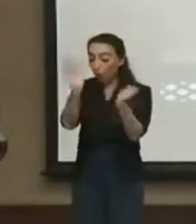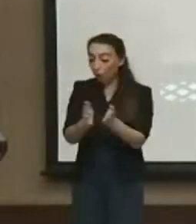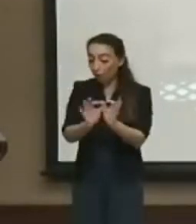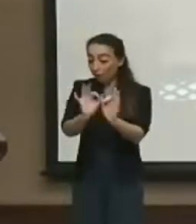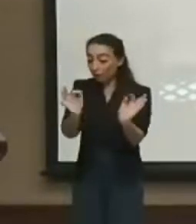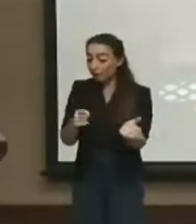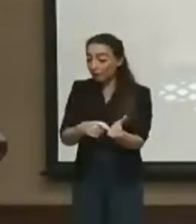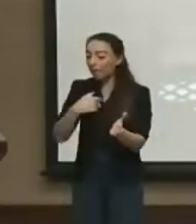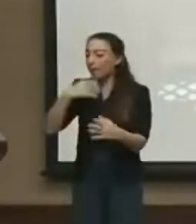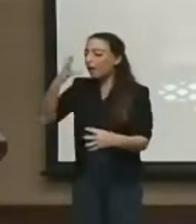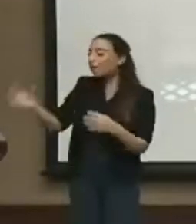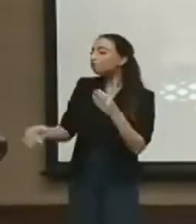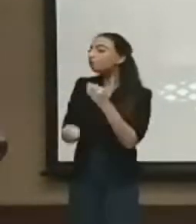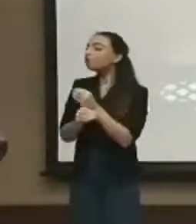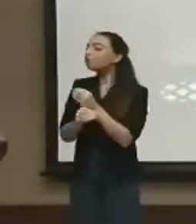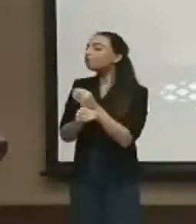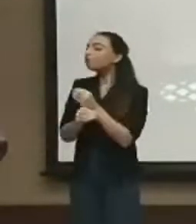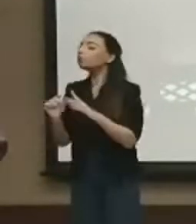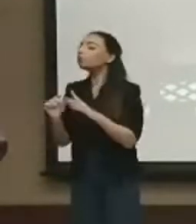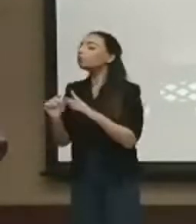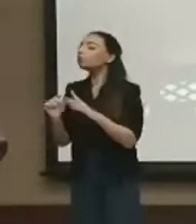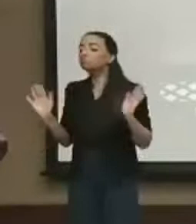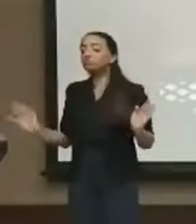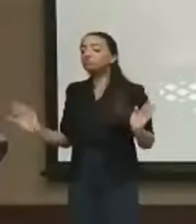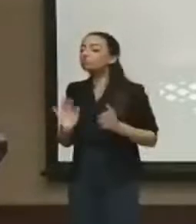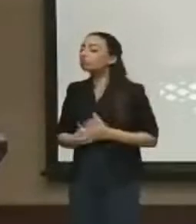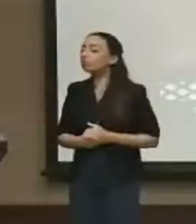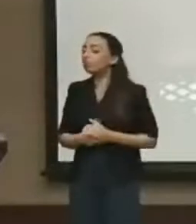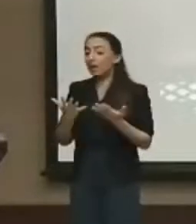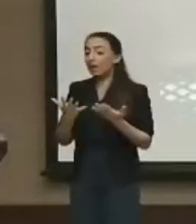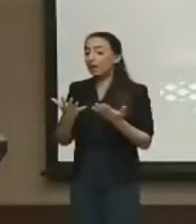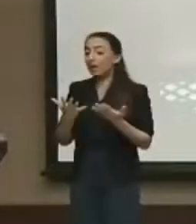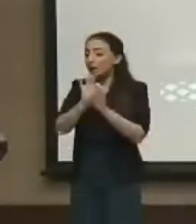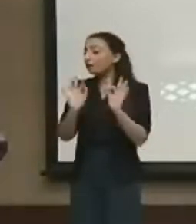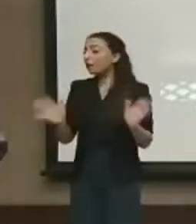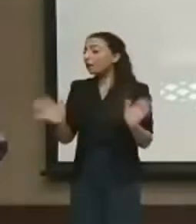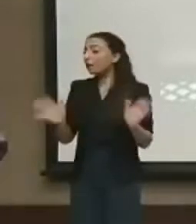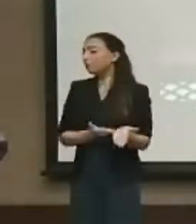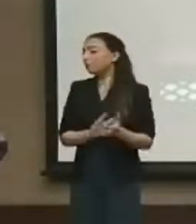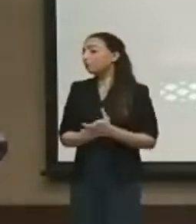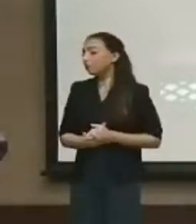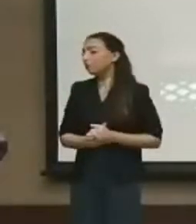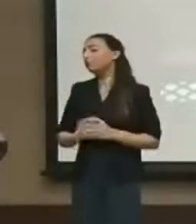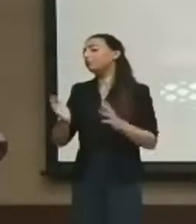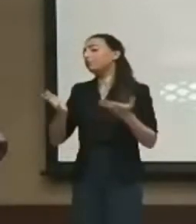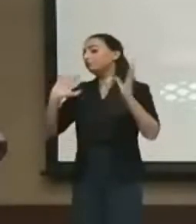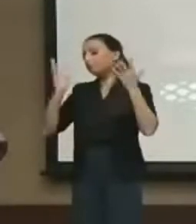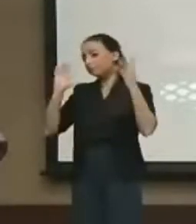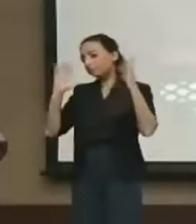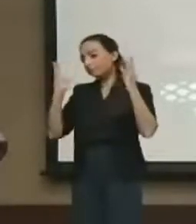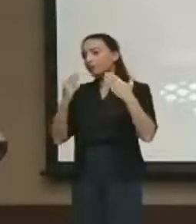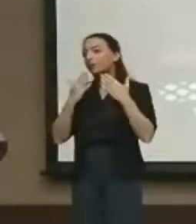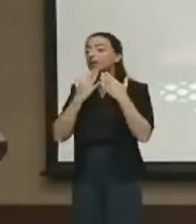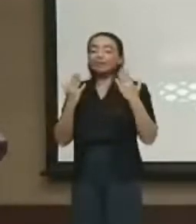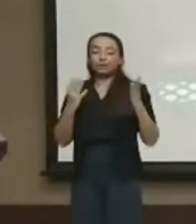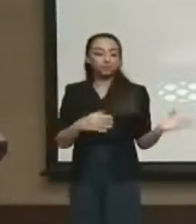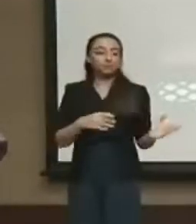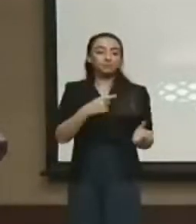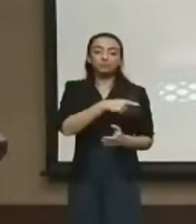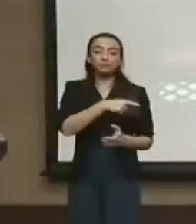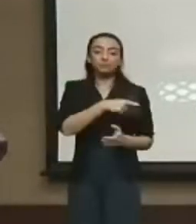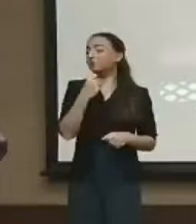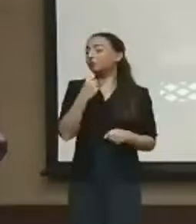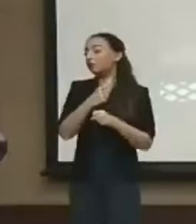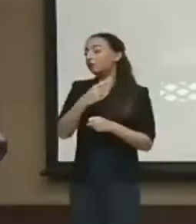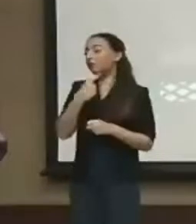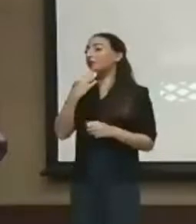go. That's it. Thank you, Shilpi. It was a very disciplined